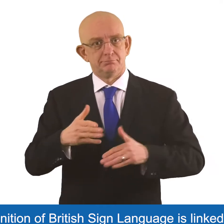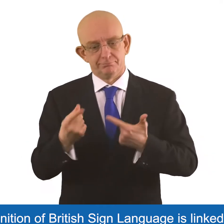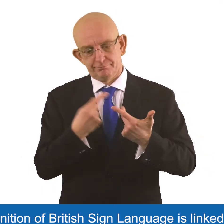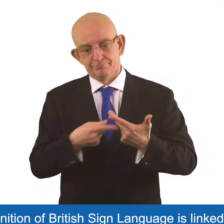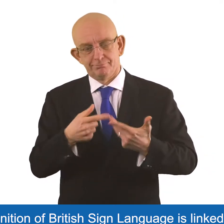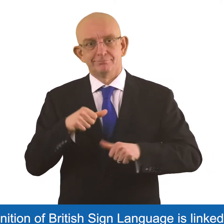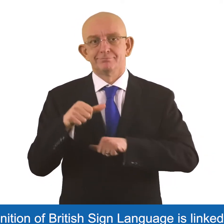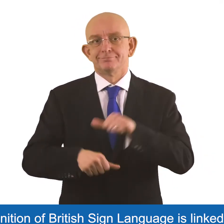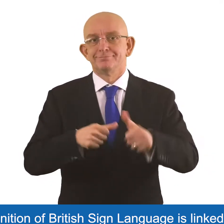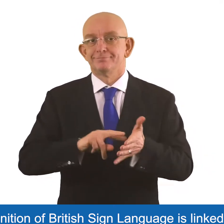obligations.